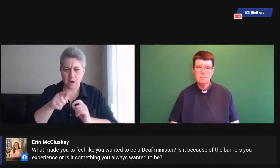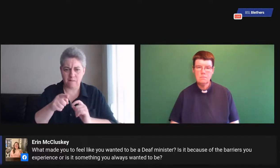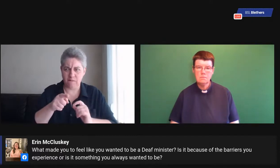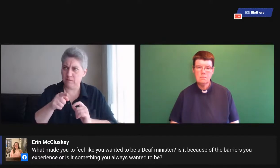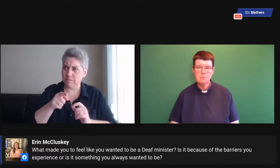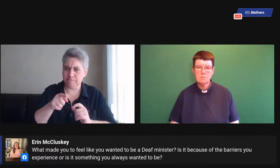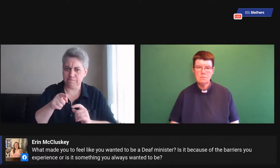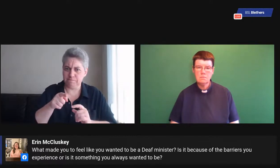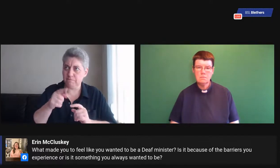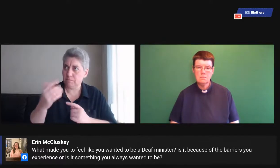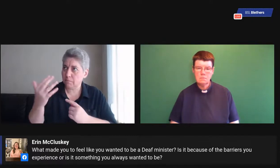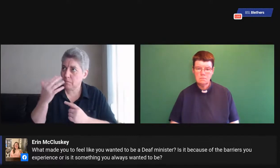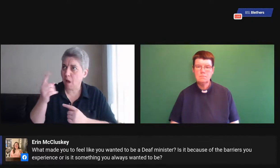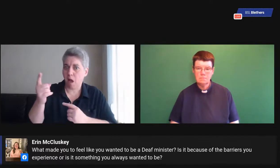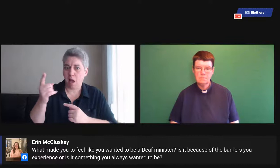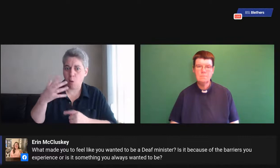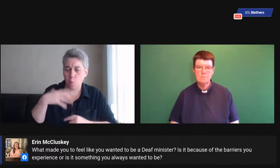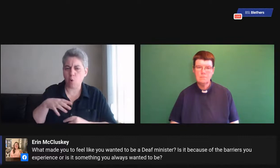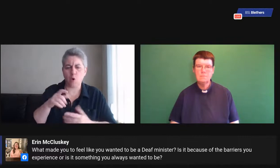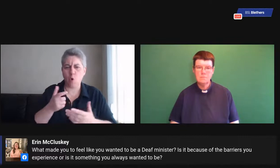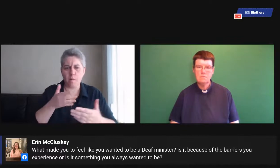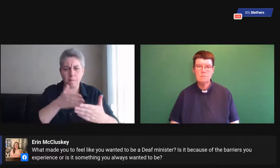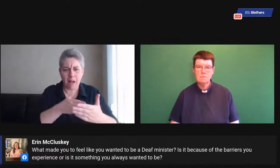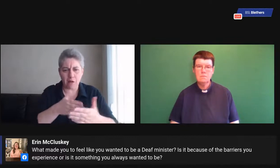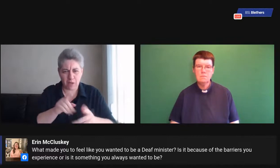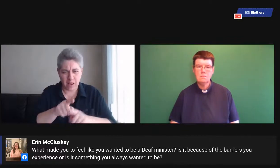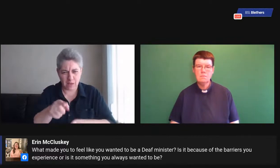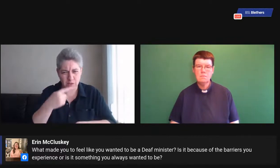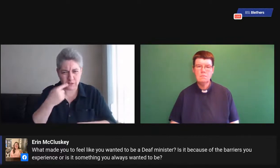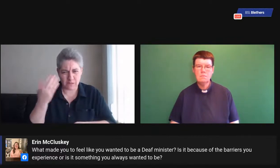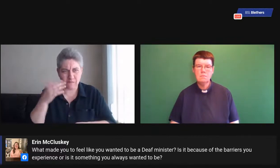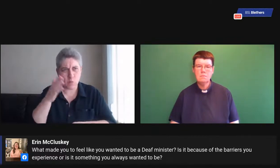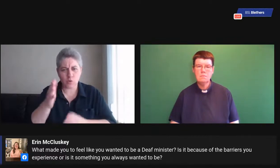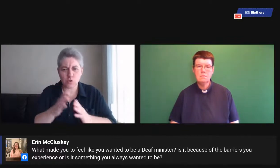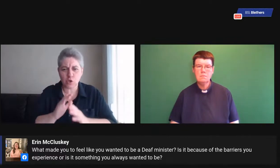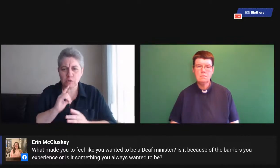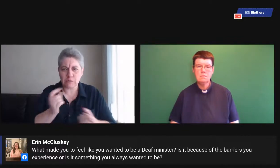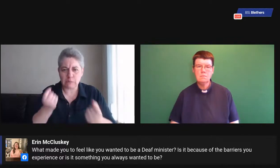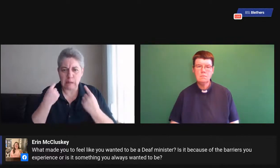barriers or you experienced, or was it something else that